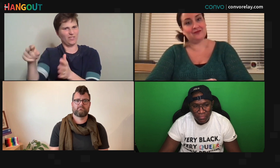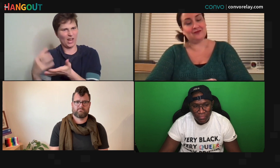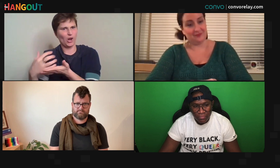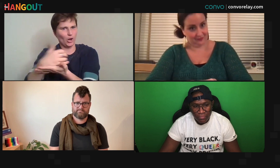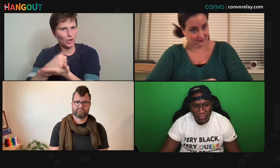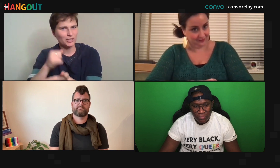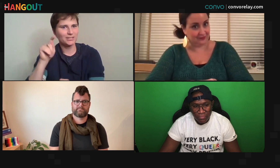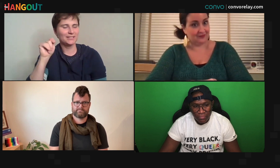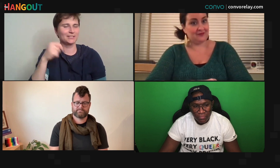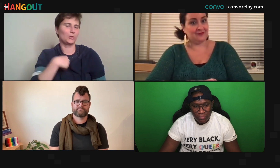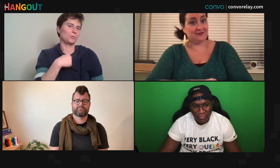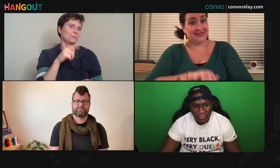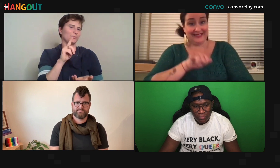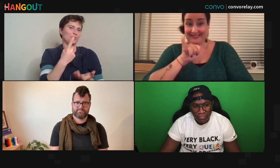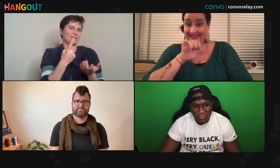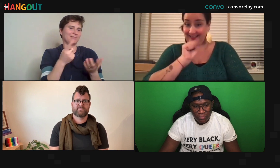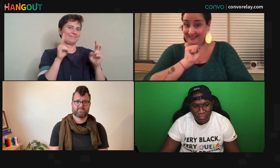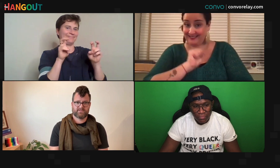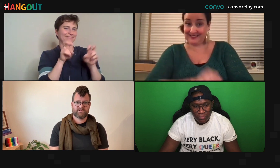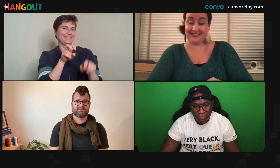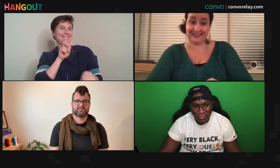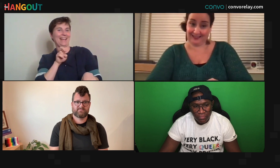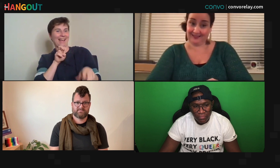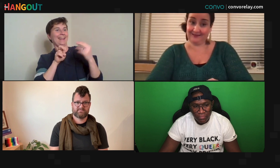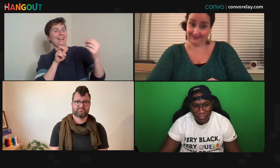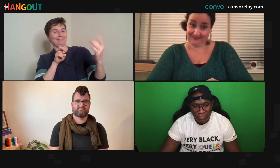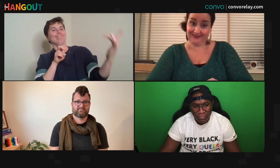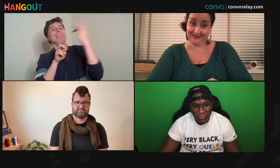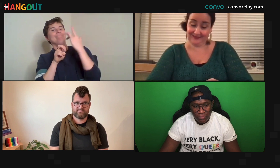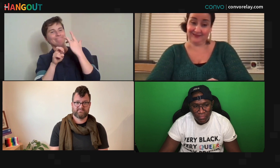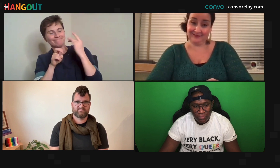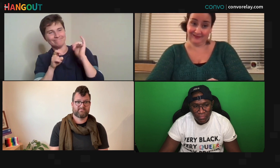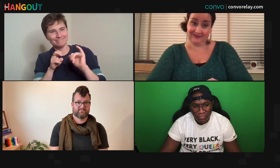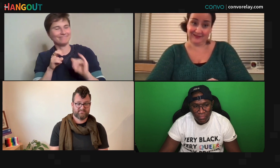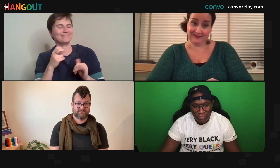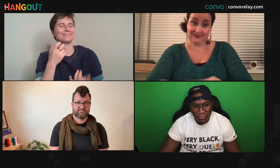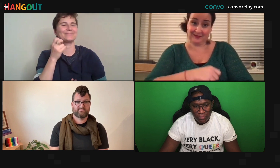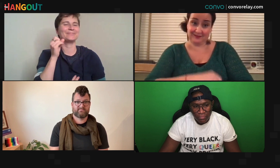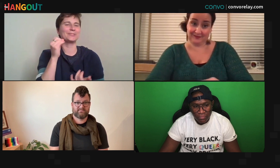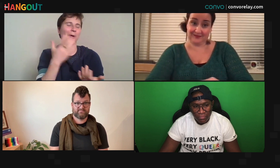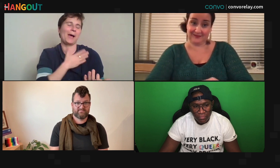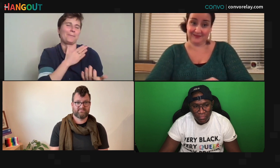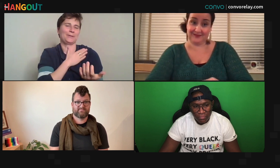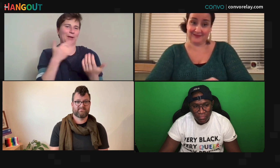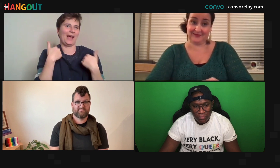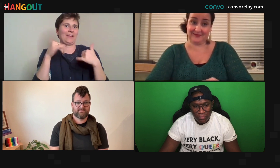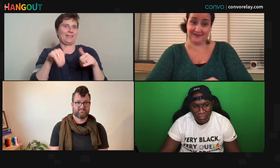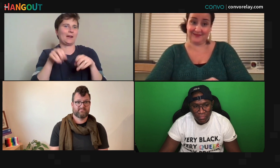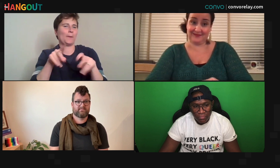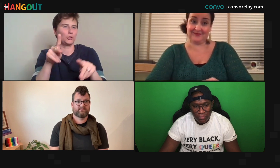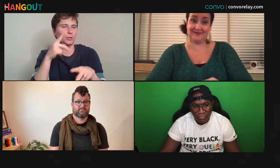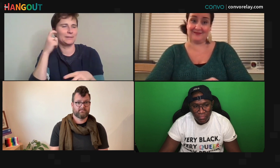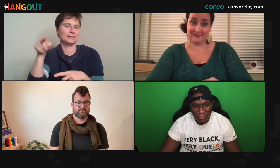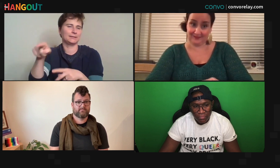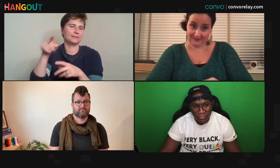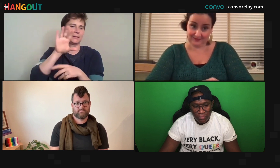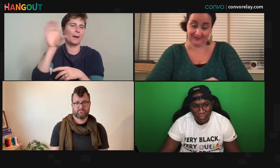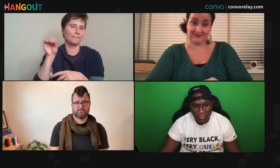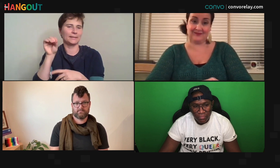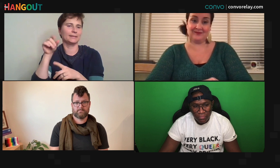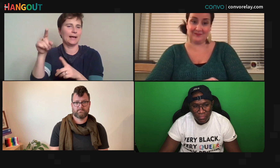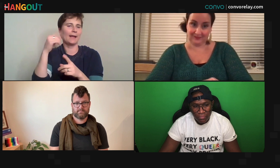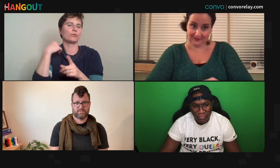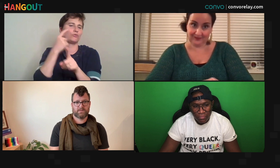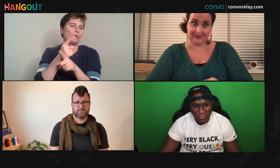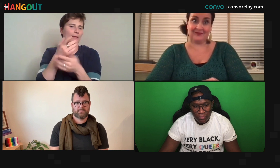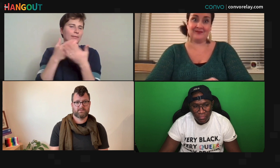I do have a lot of respect for those people who go through the traditional way because they earned it. And I just basically just sat back and I got contacted. So I was